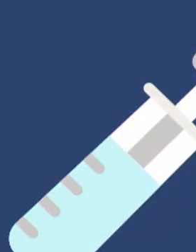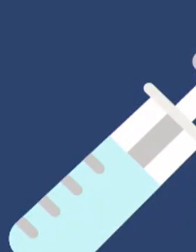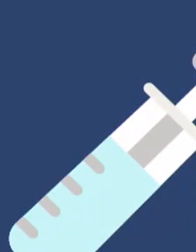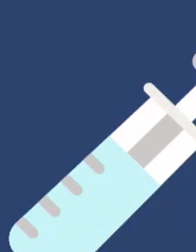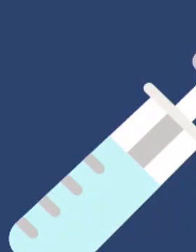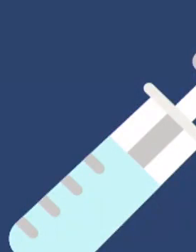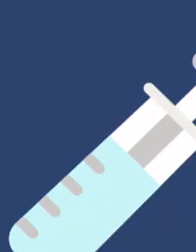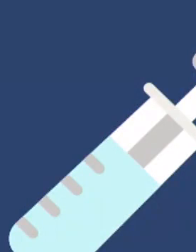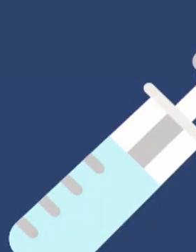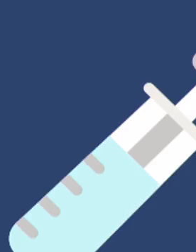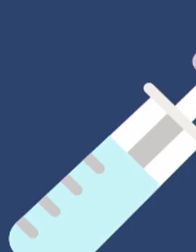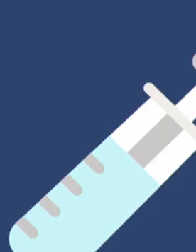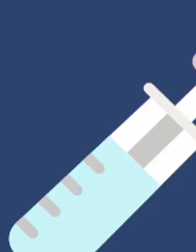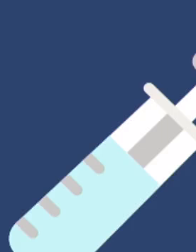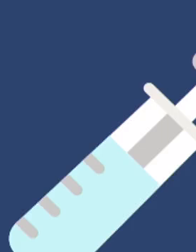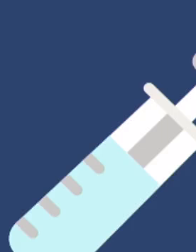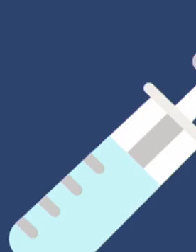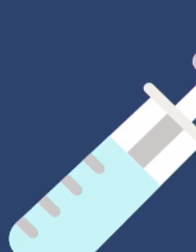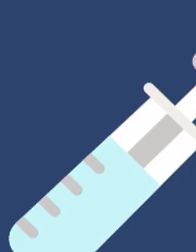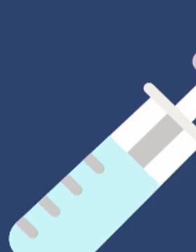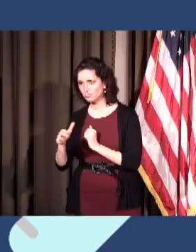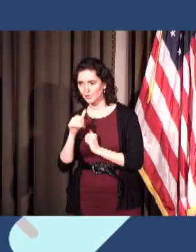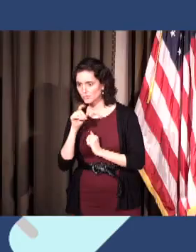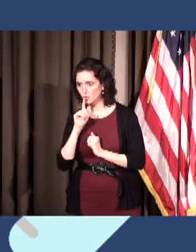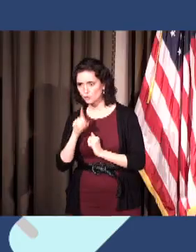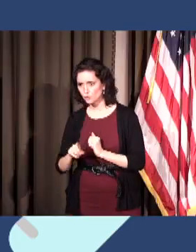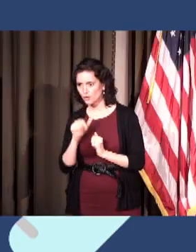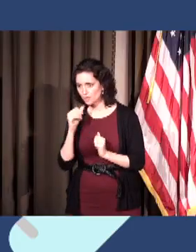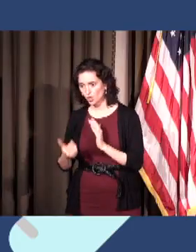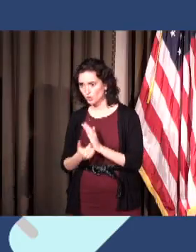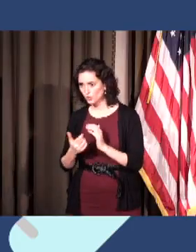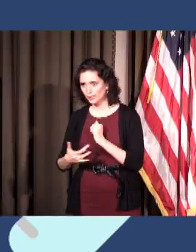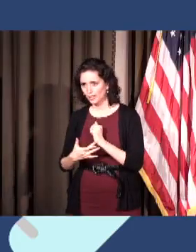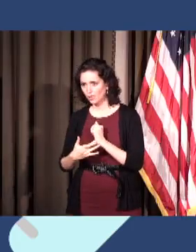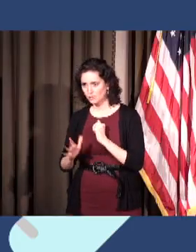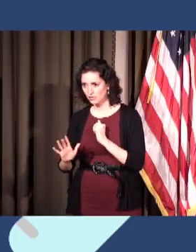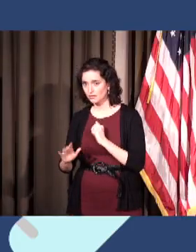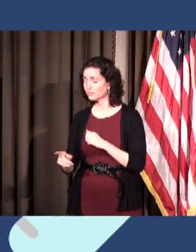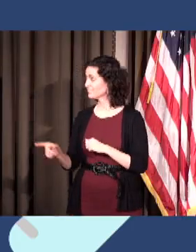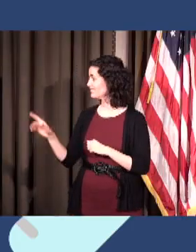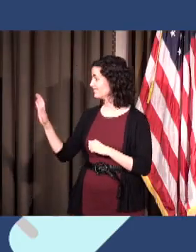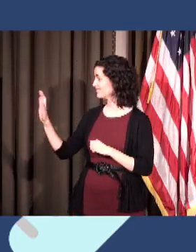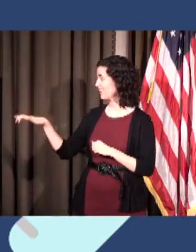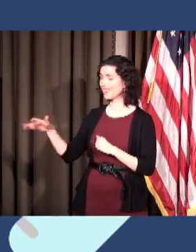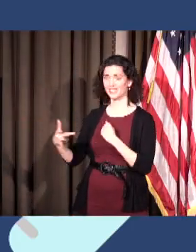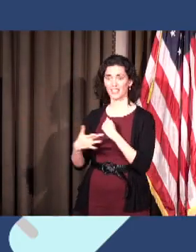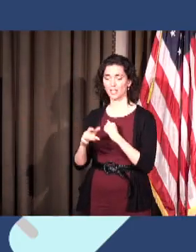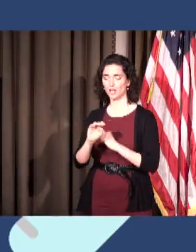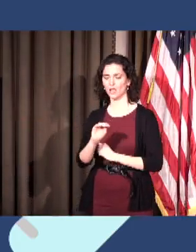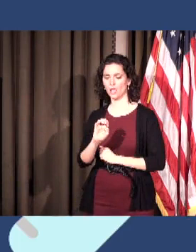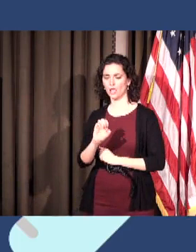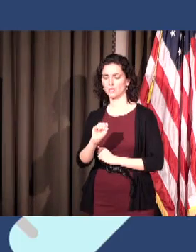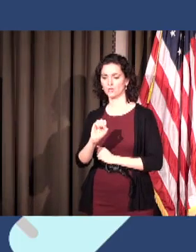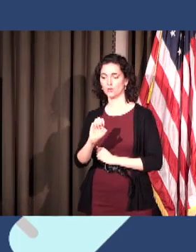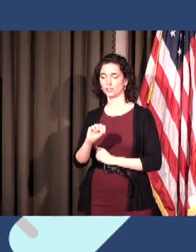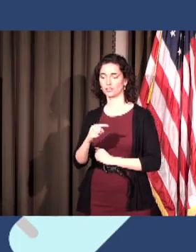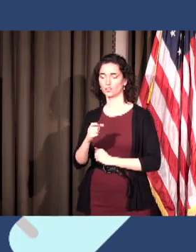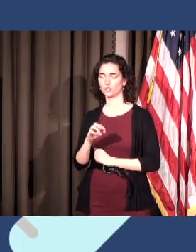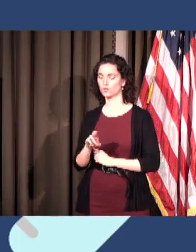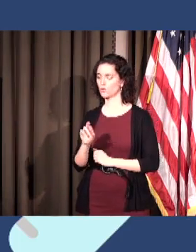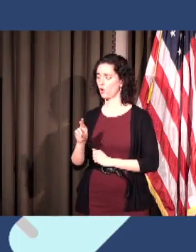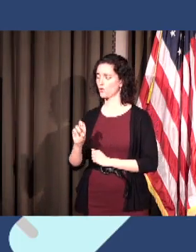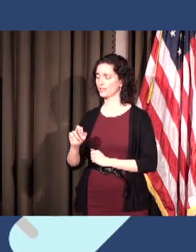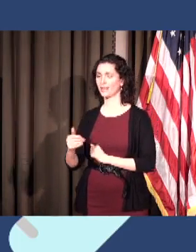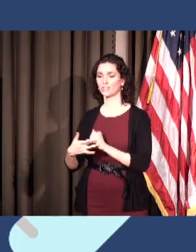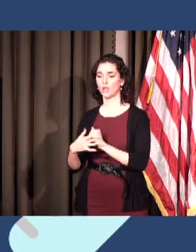It is not. That is not true at all. And the messenger RNA technology has been around for years.